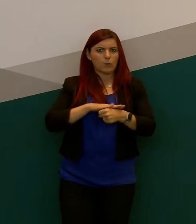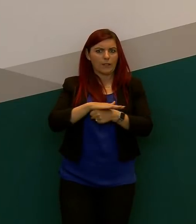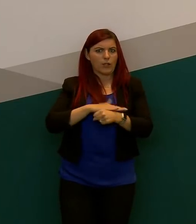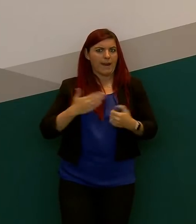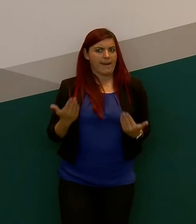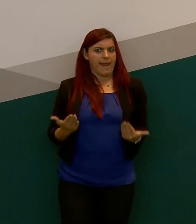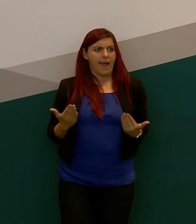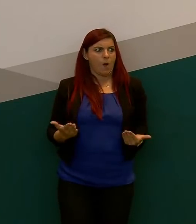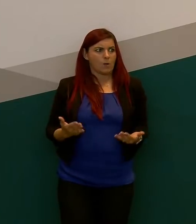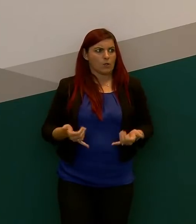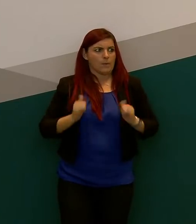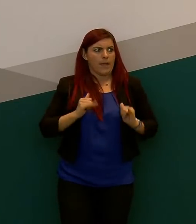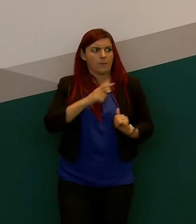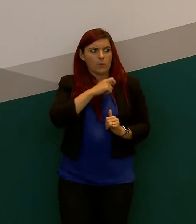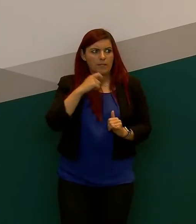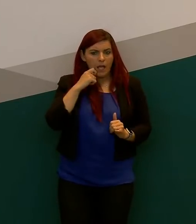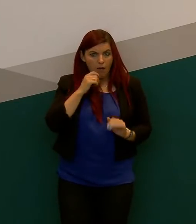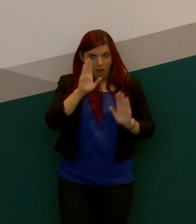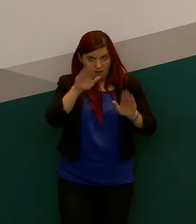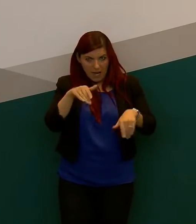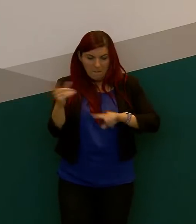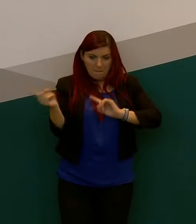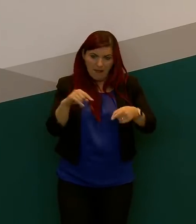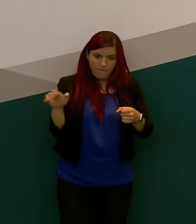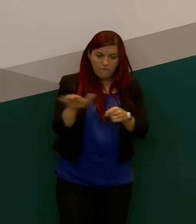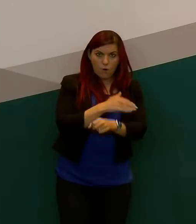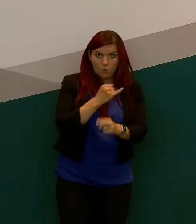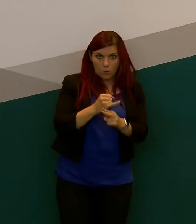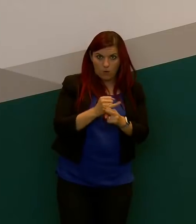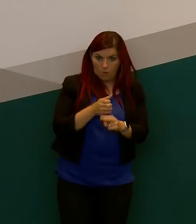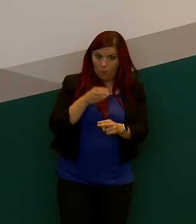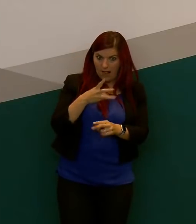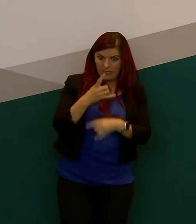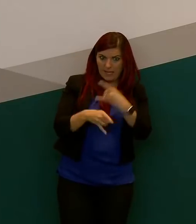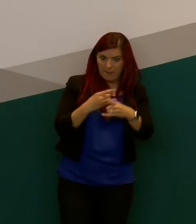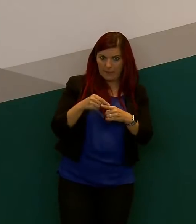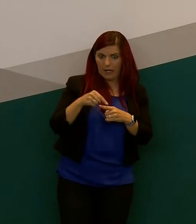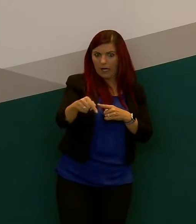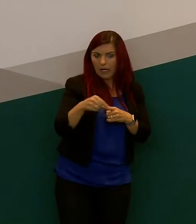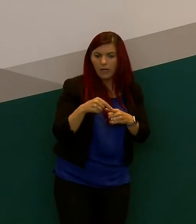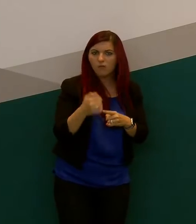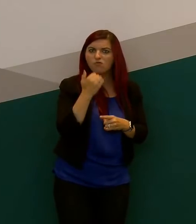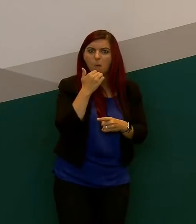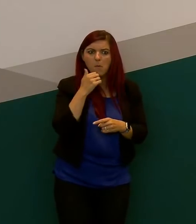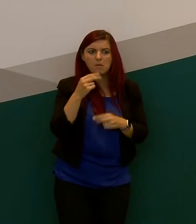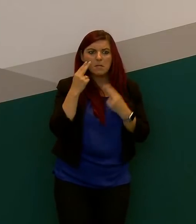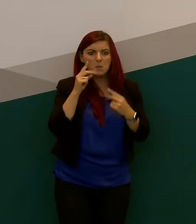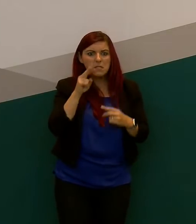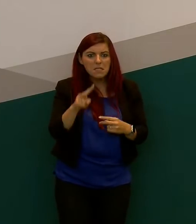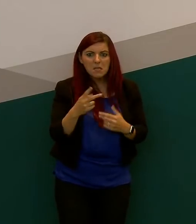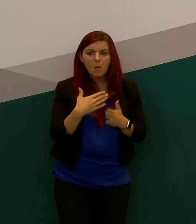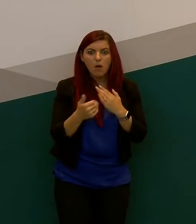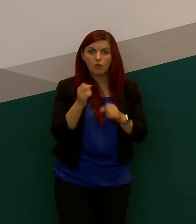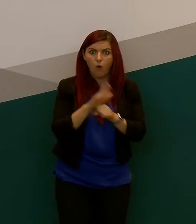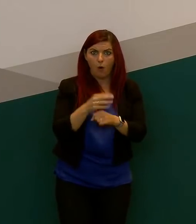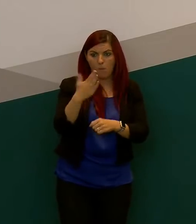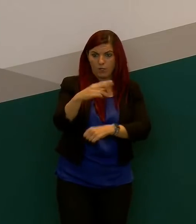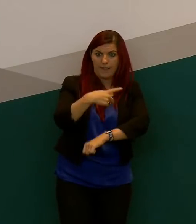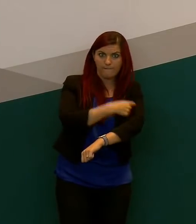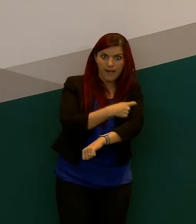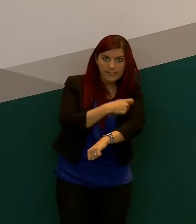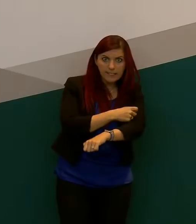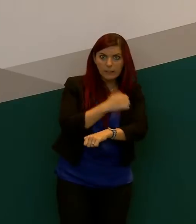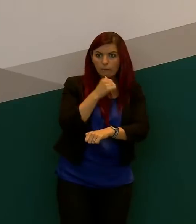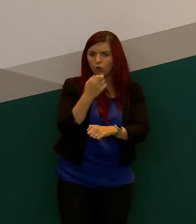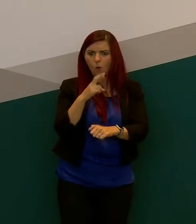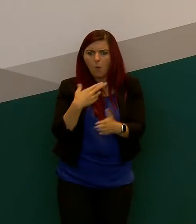to say to people that they can have a full return to school, when will we ever be in that position? Are you expecting a vaccine before we can tell people they can return to